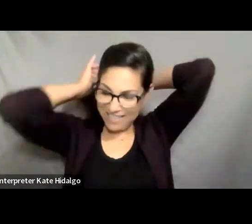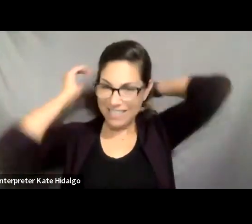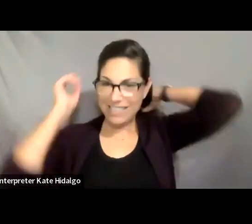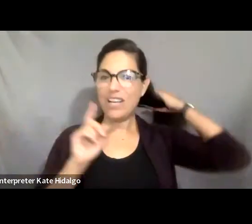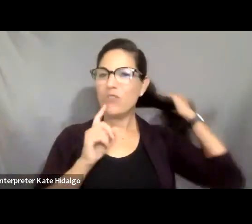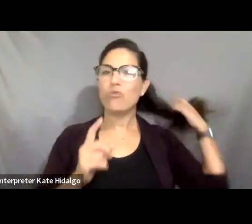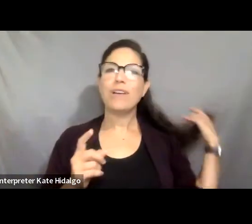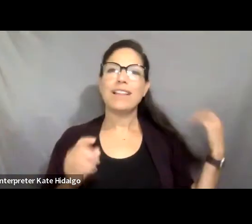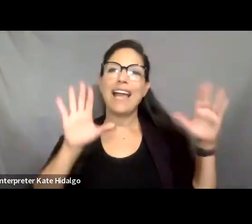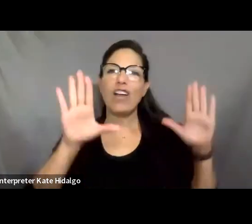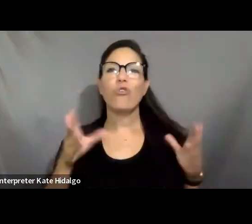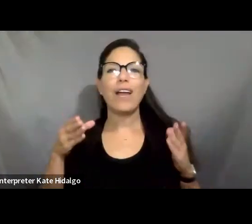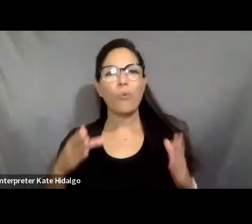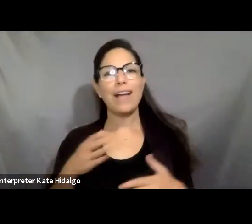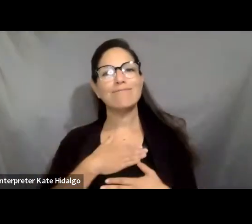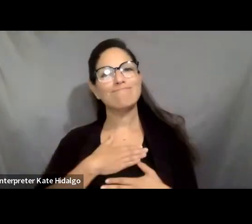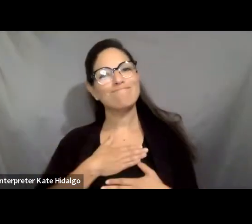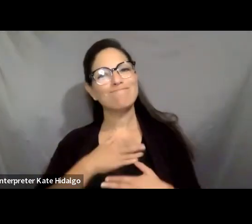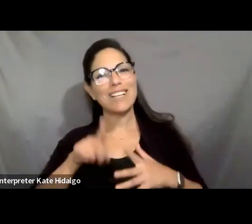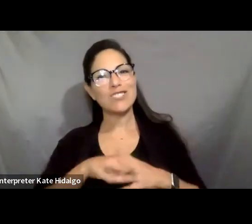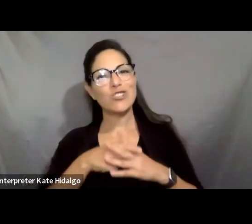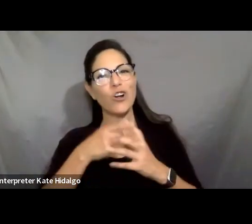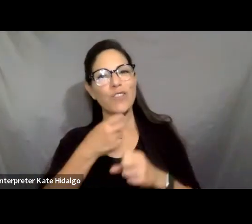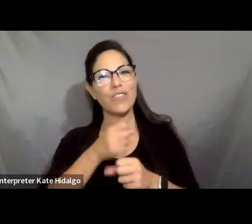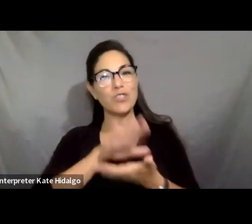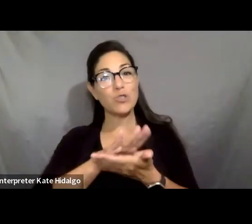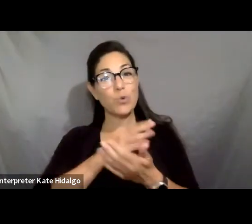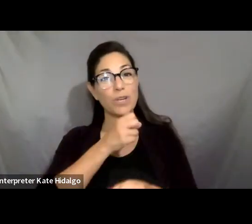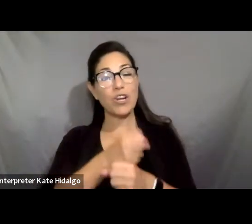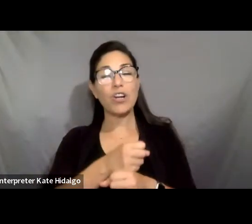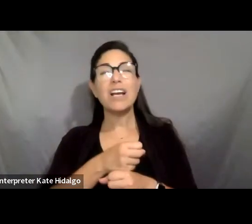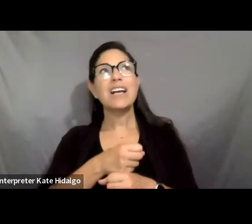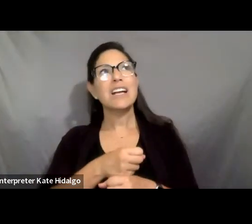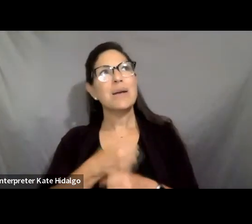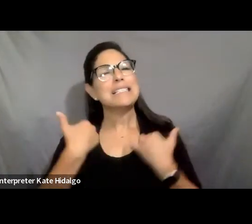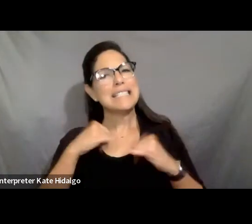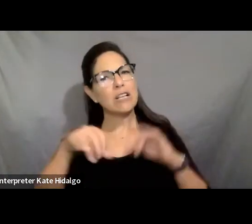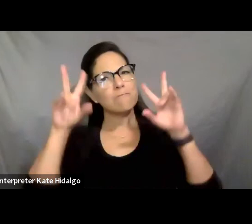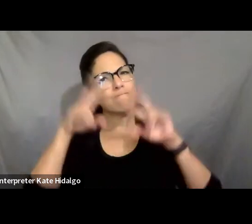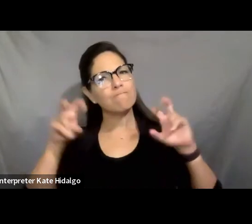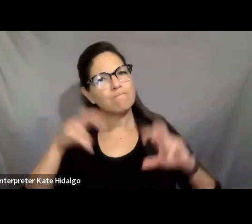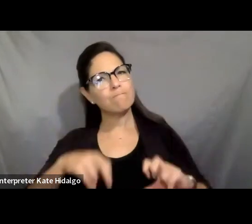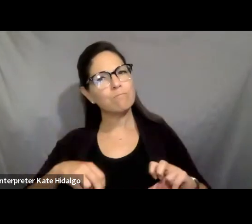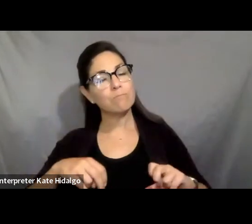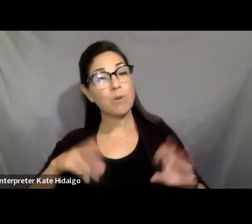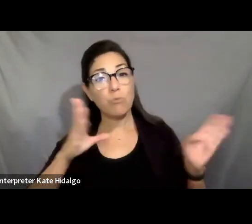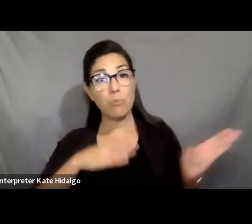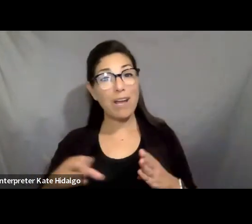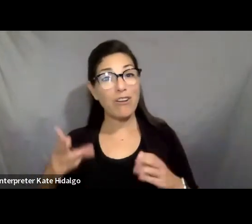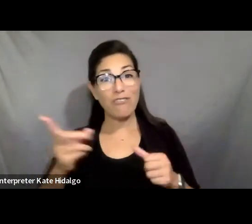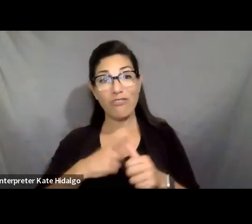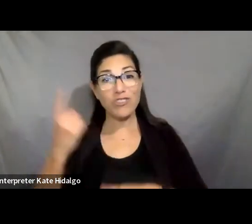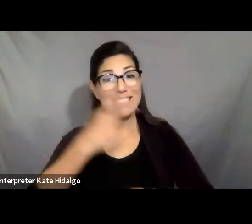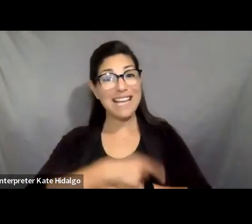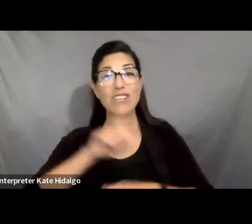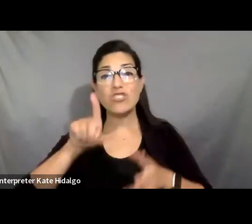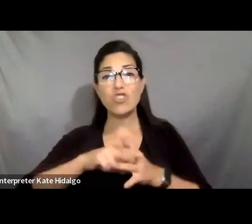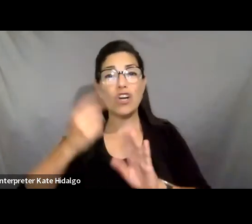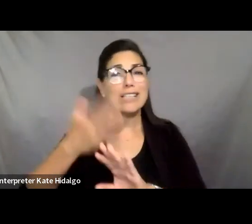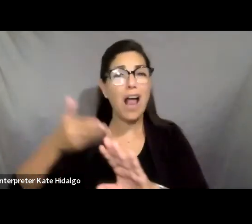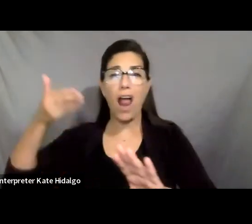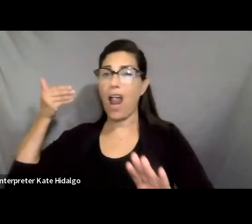really a great way to start the year, but it really made me think too, the work we're doing to prepare for day one starts well in